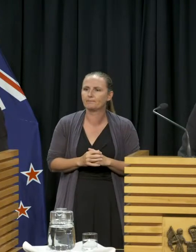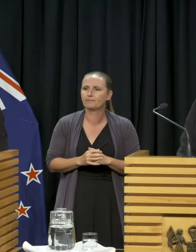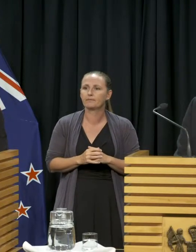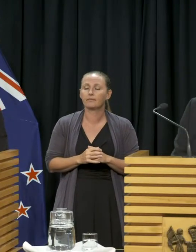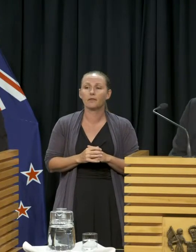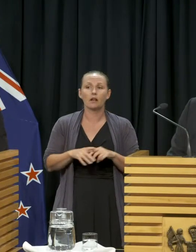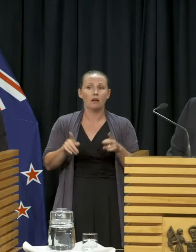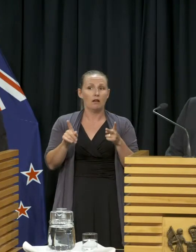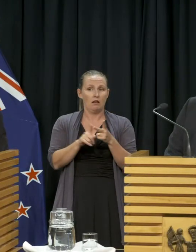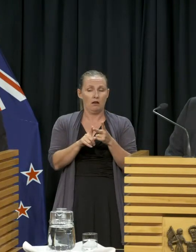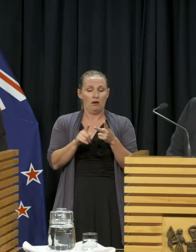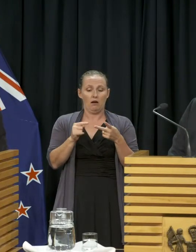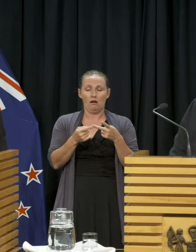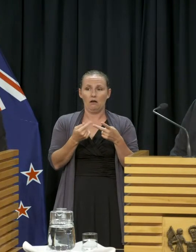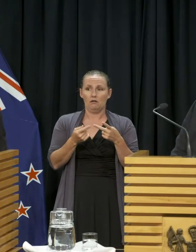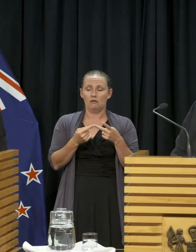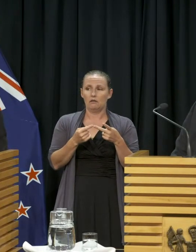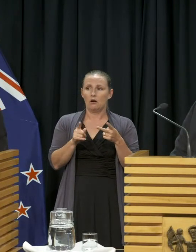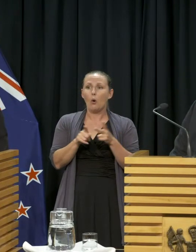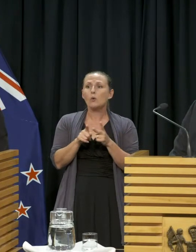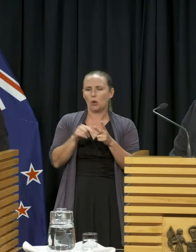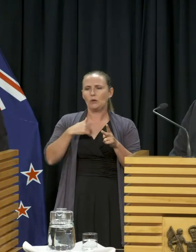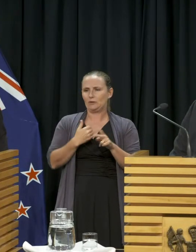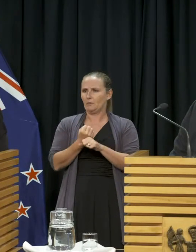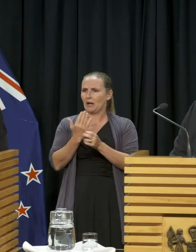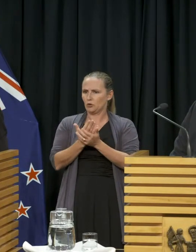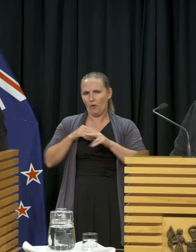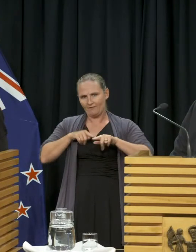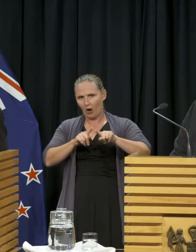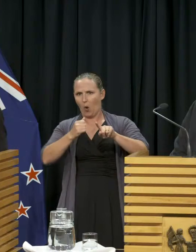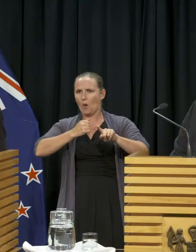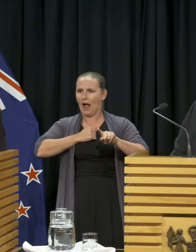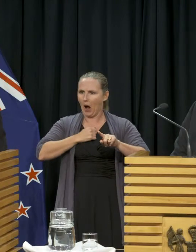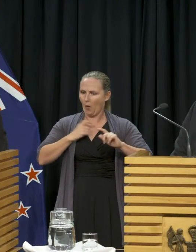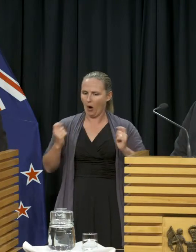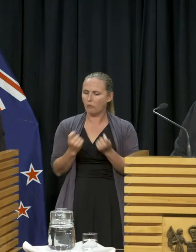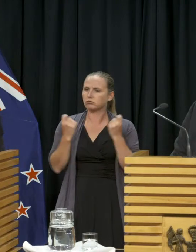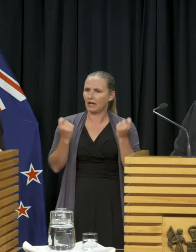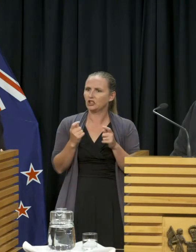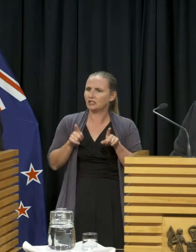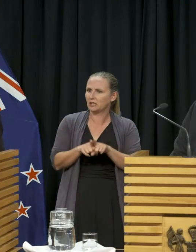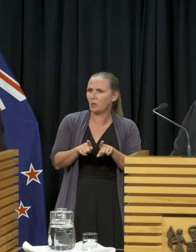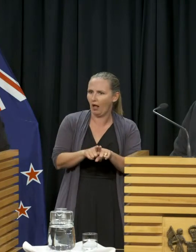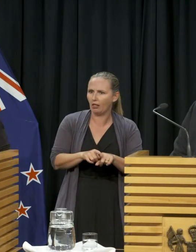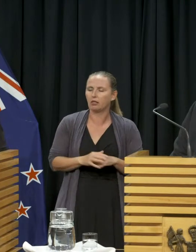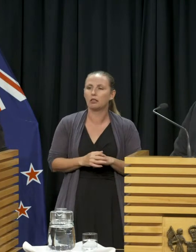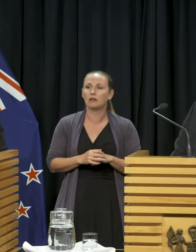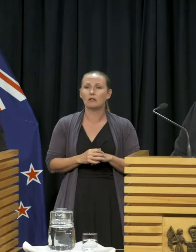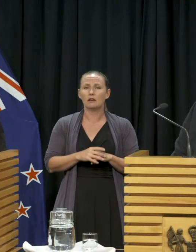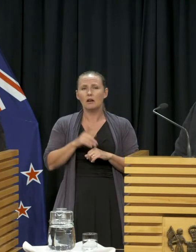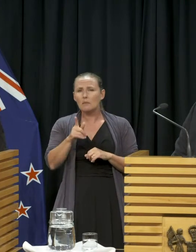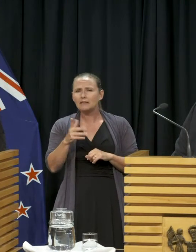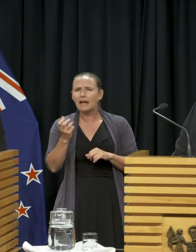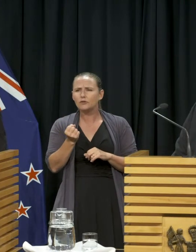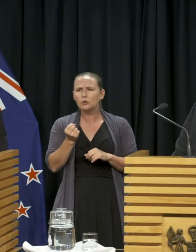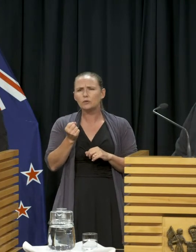they're operating under our regulations as well. What's been brought into question is whether or not that regime is fit for purpose. We've asked the Ministry